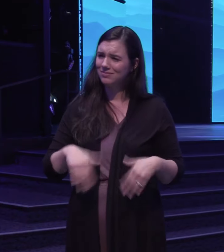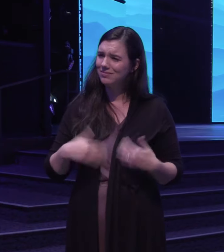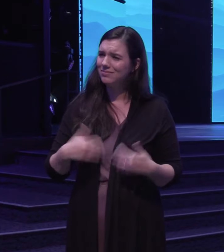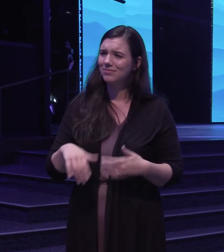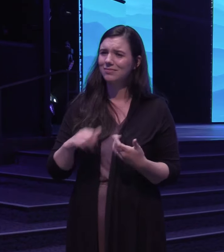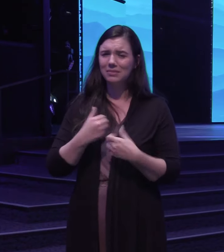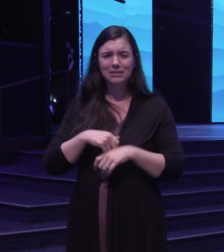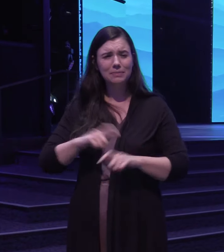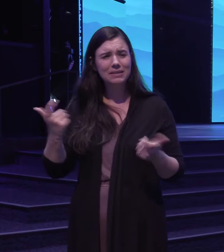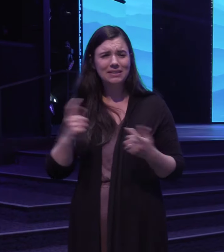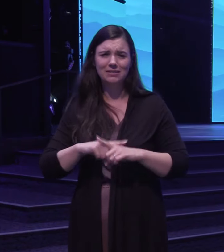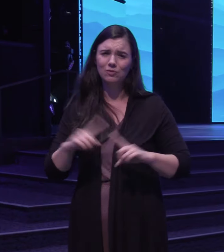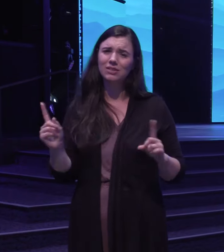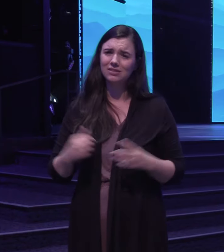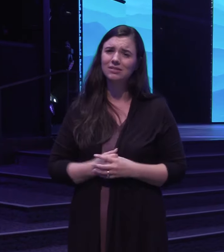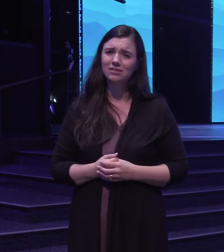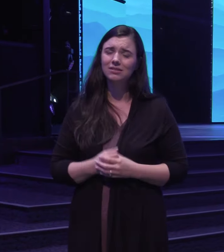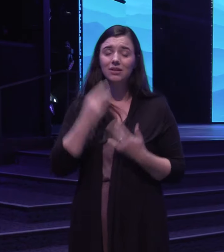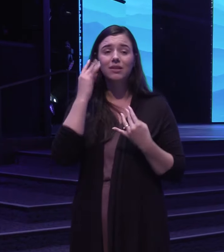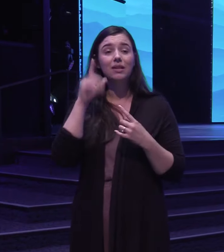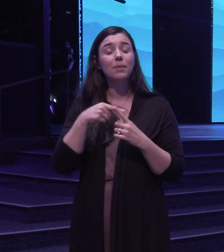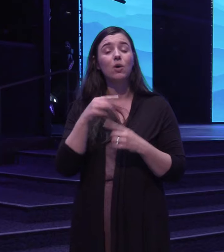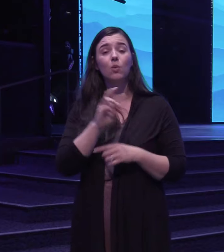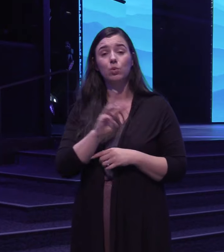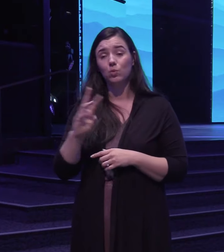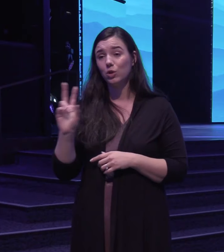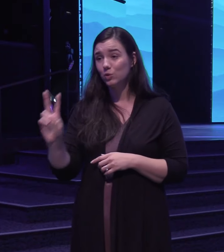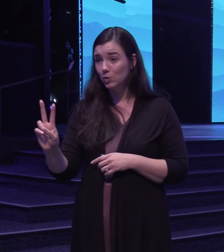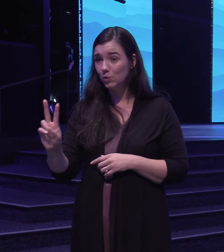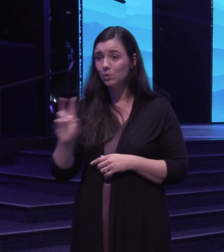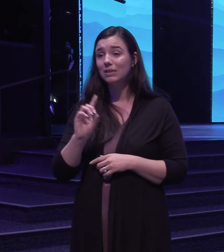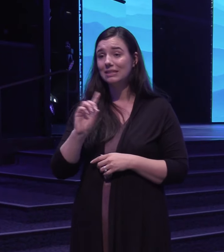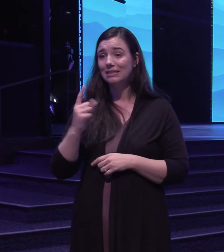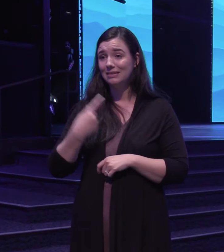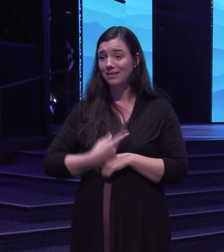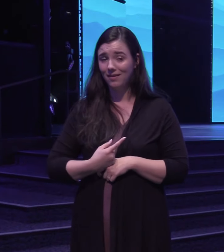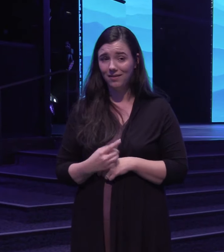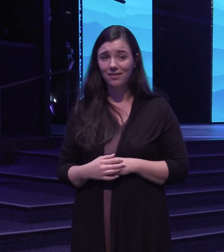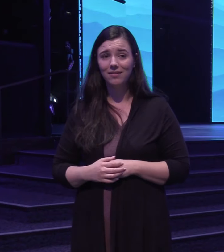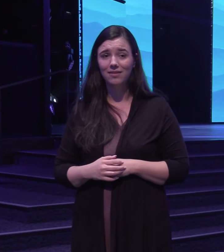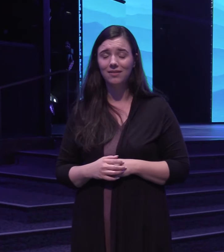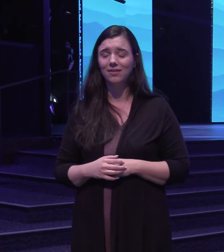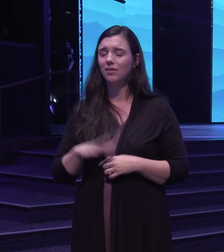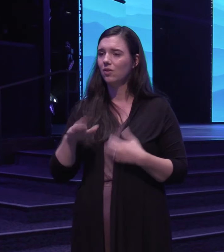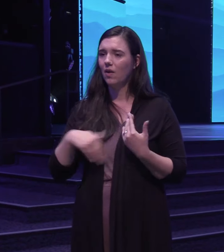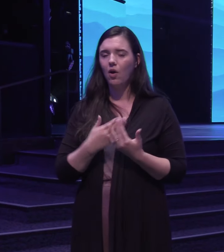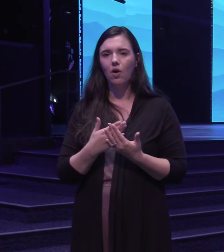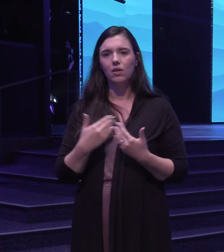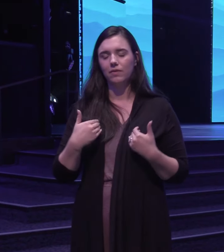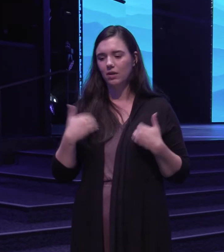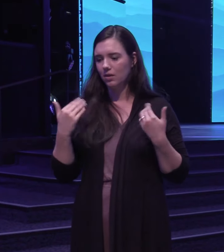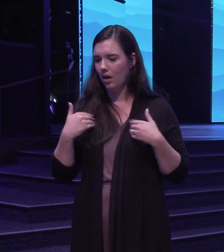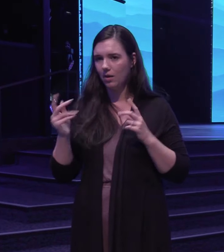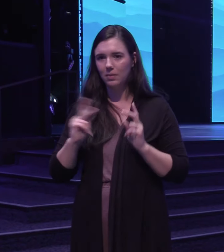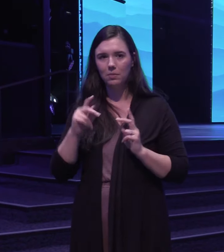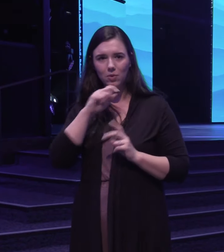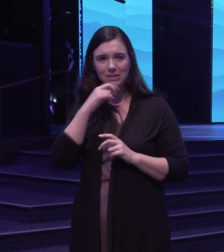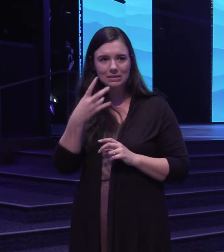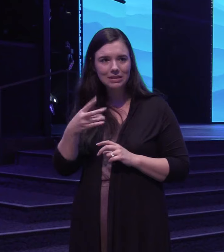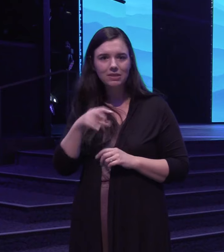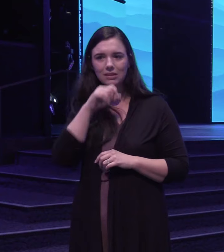difference that makes. I mean, you think about World War II, D-Day. All of those youngsters,